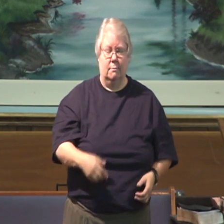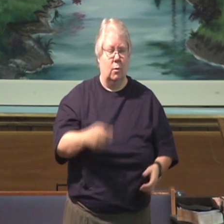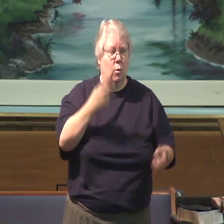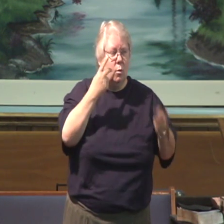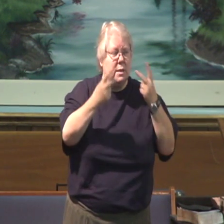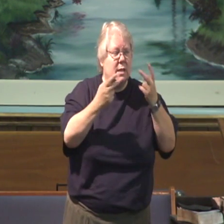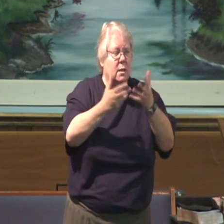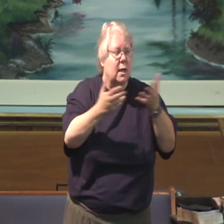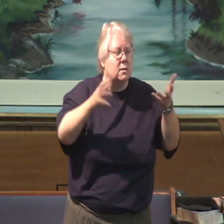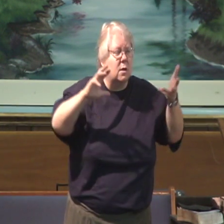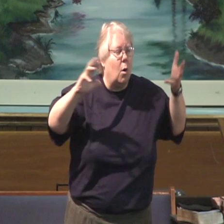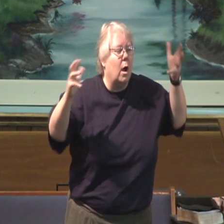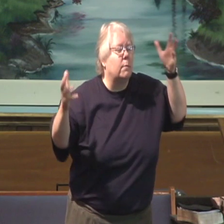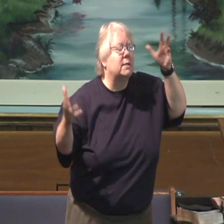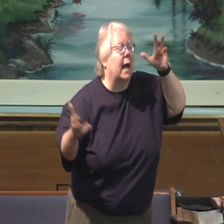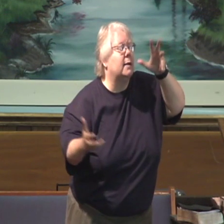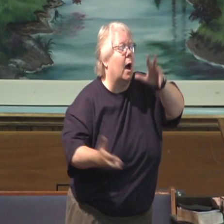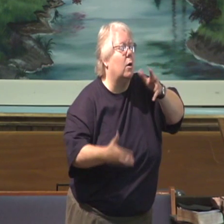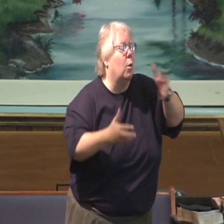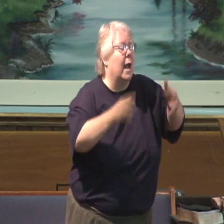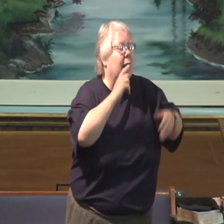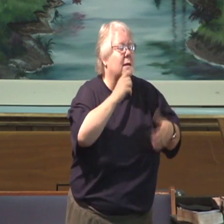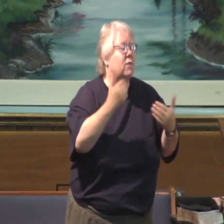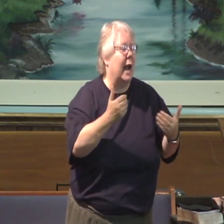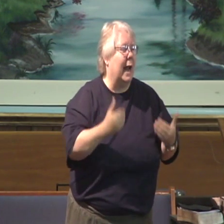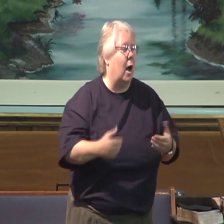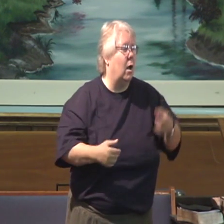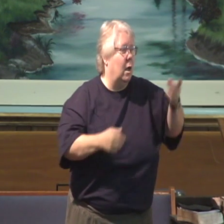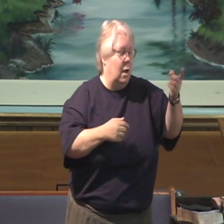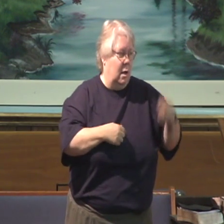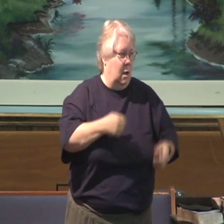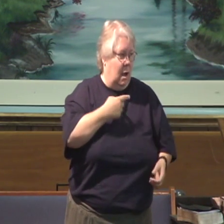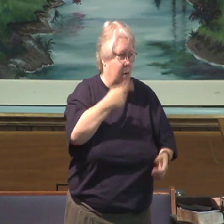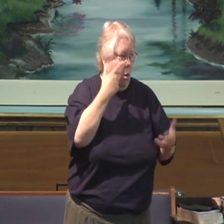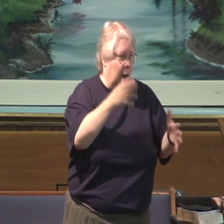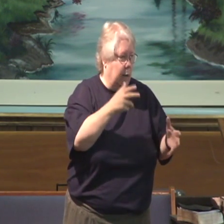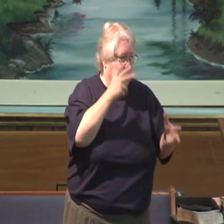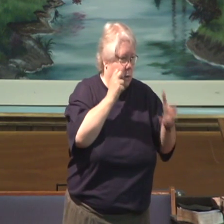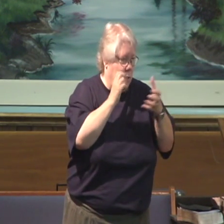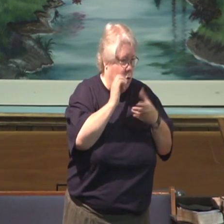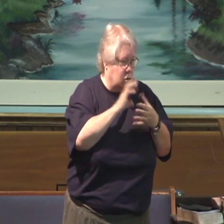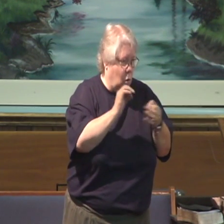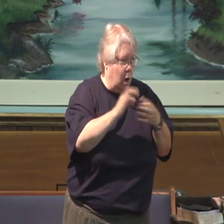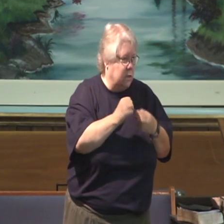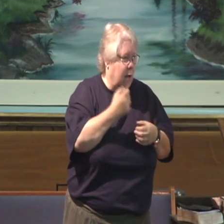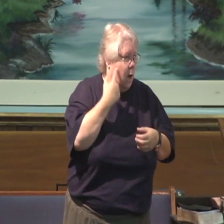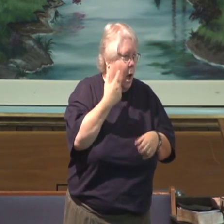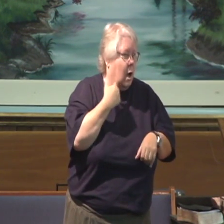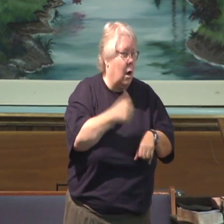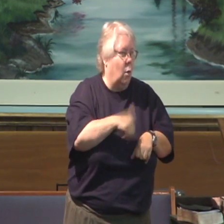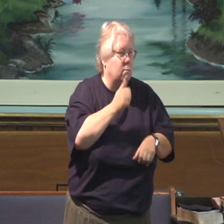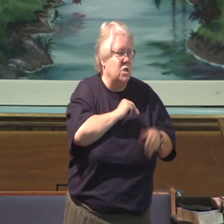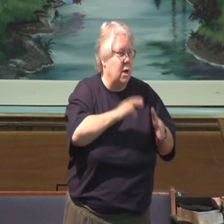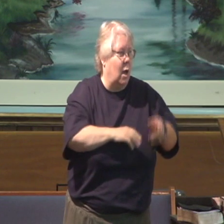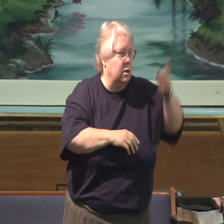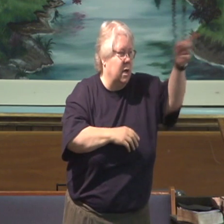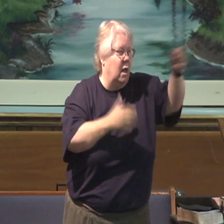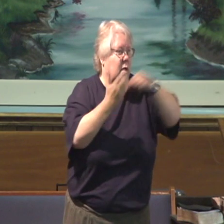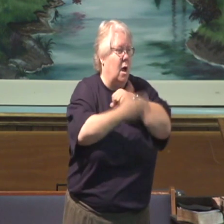But when we see things going upside down the way it is right now, I've already heard stories not long ago, missionaries in other